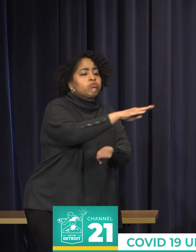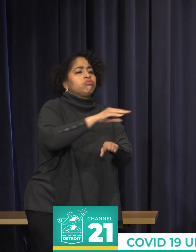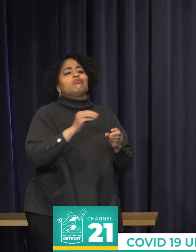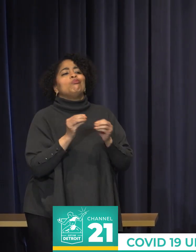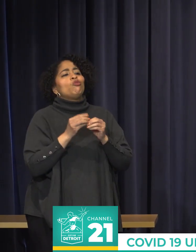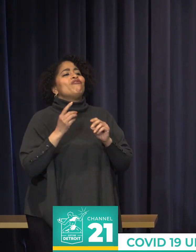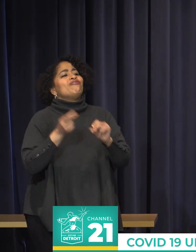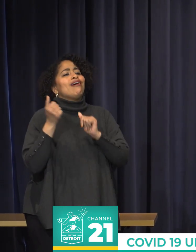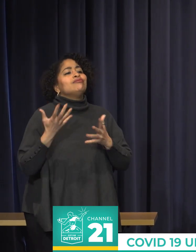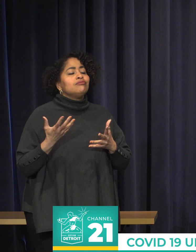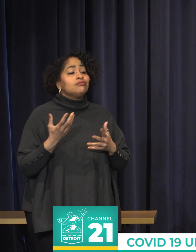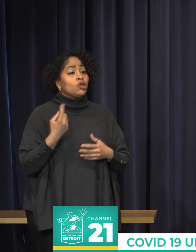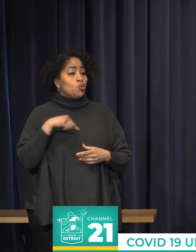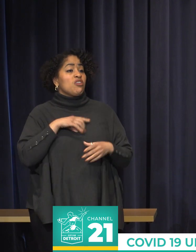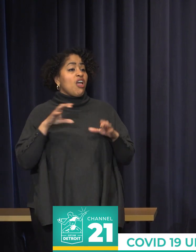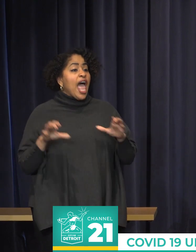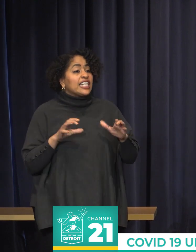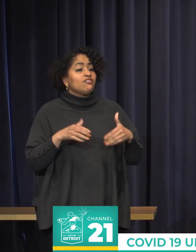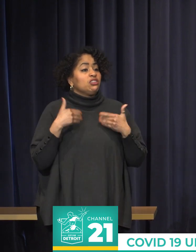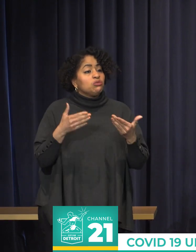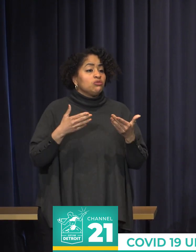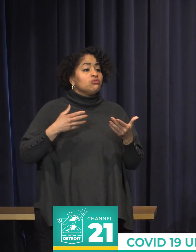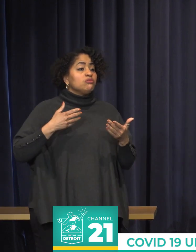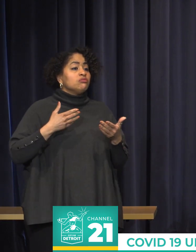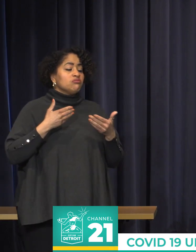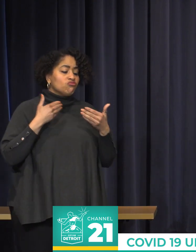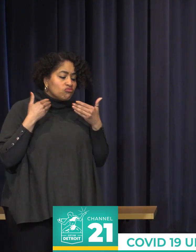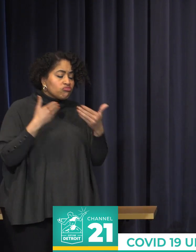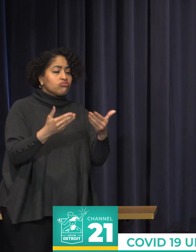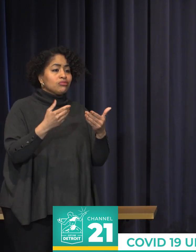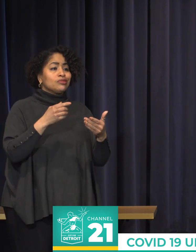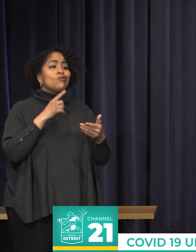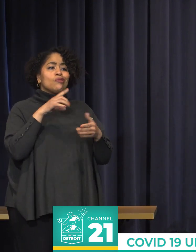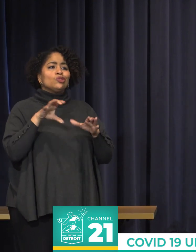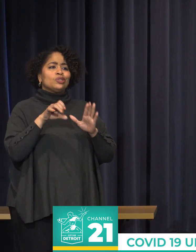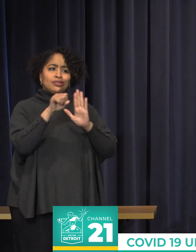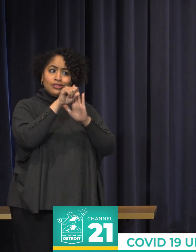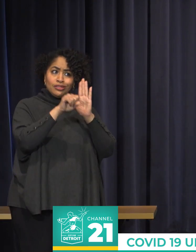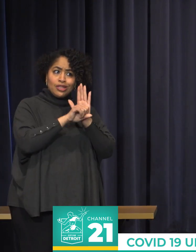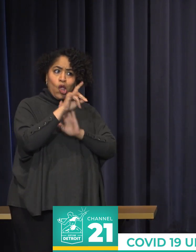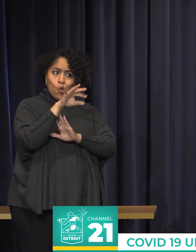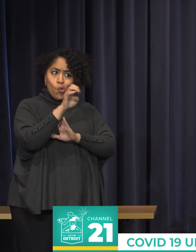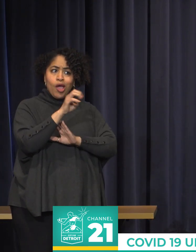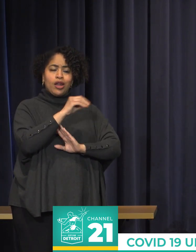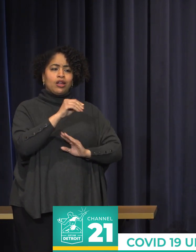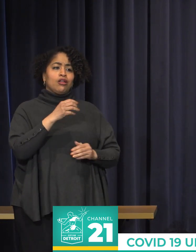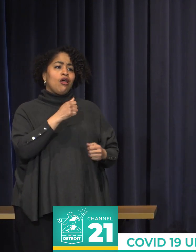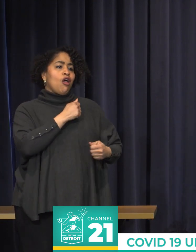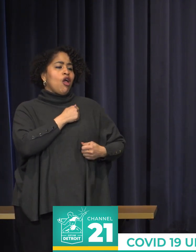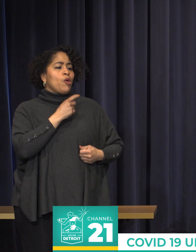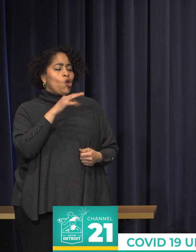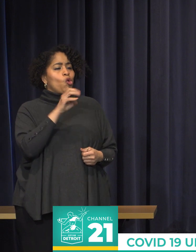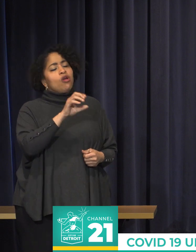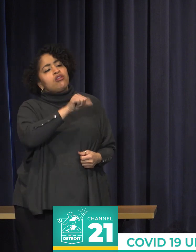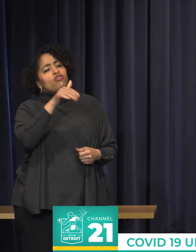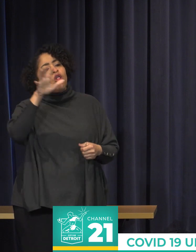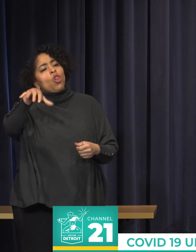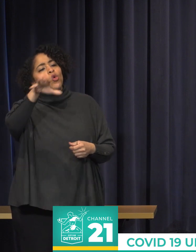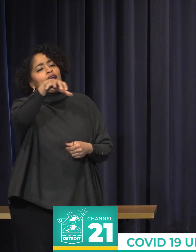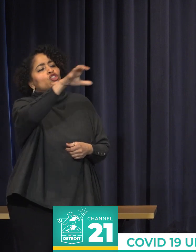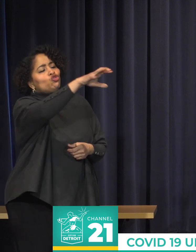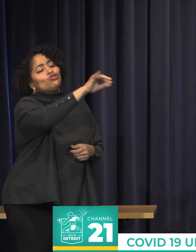but we are actively pursuing with the state, and the state is doing this statewide, and the Army Corps, other locations. And